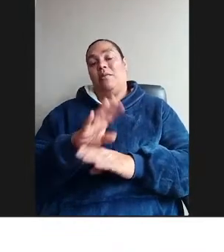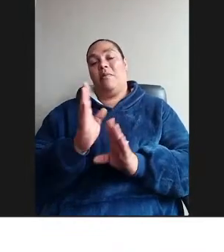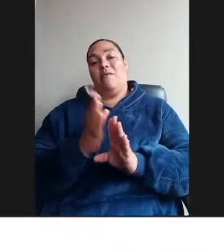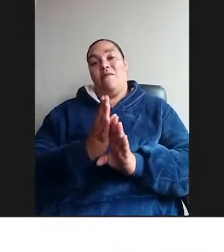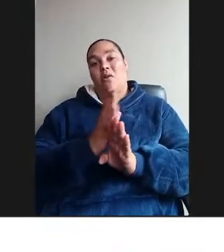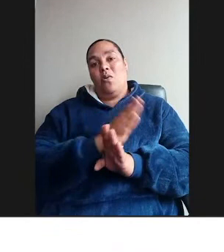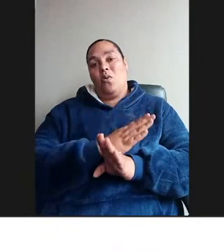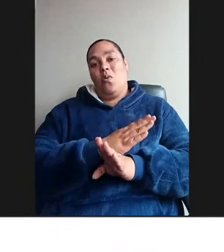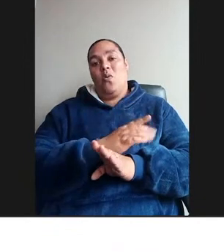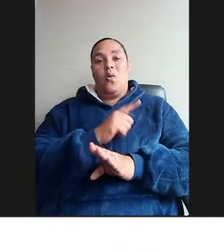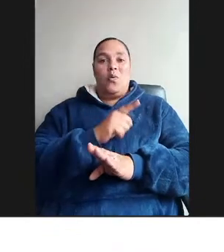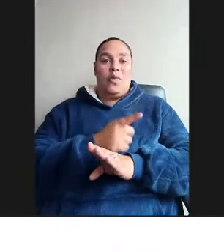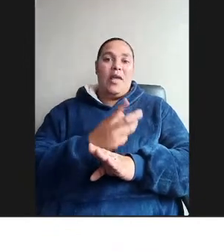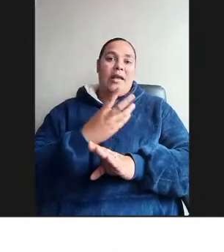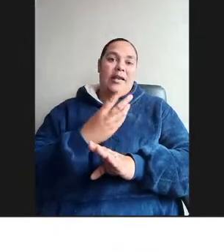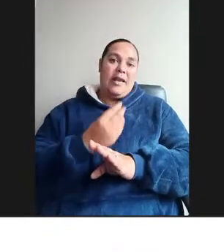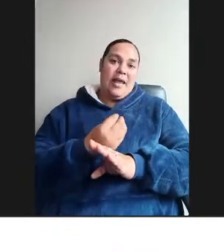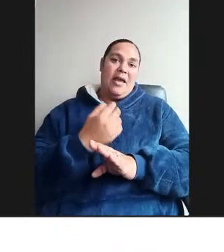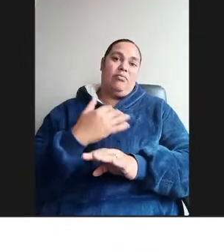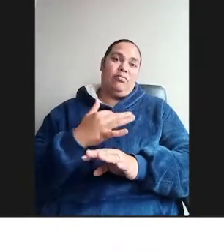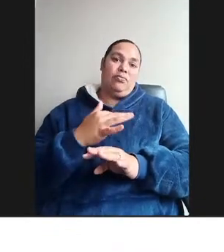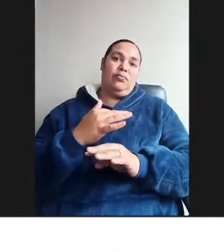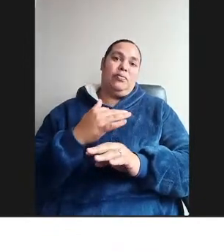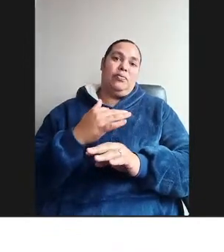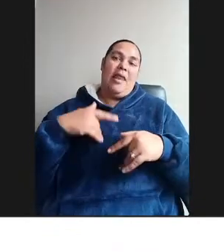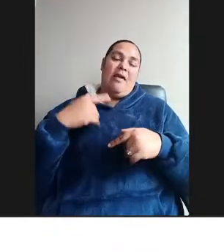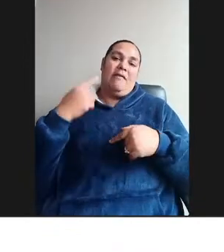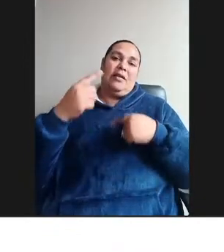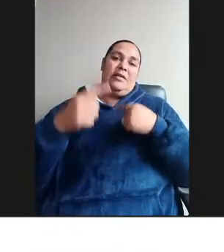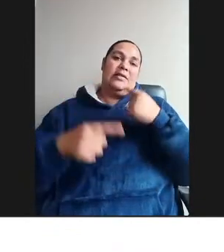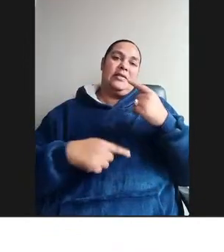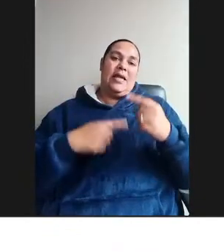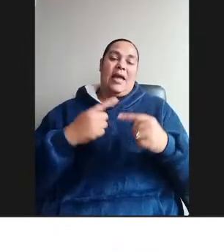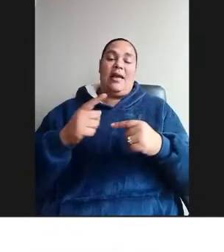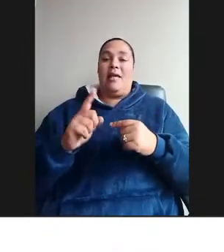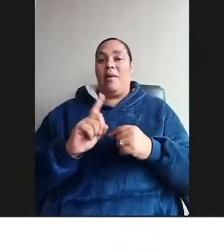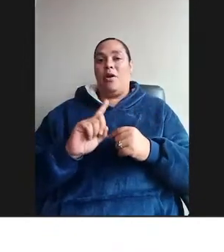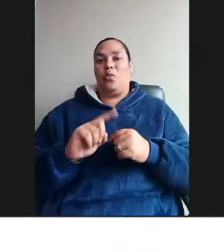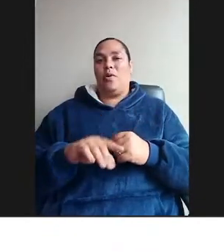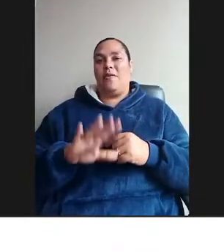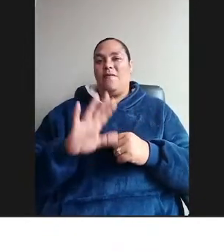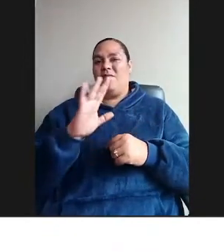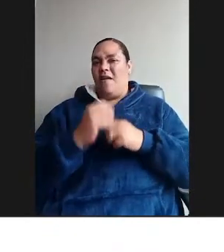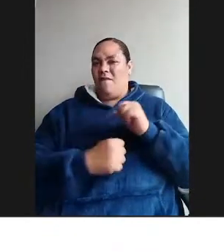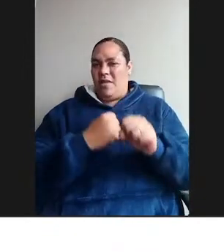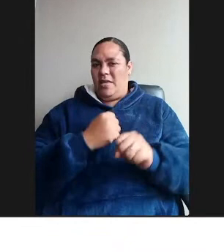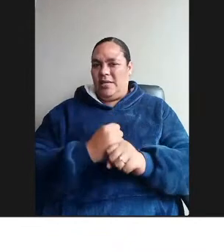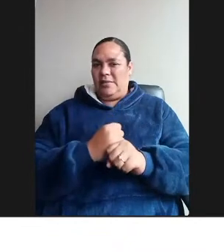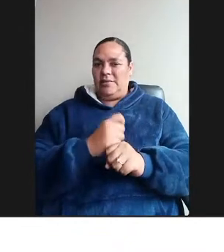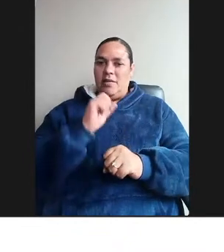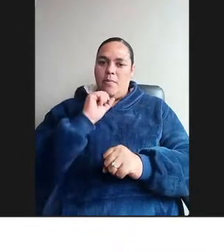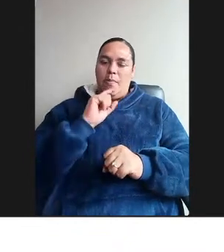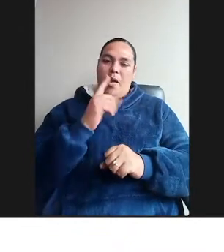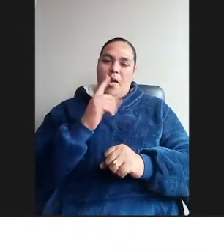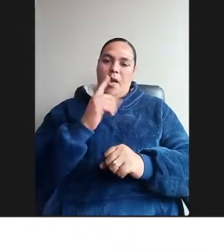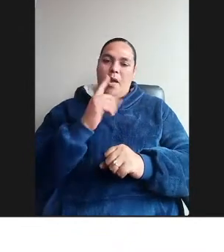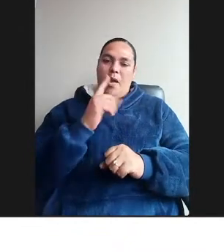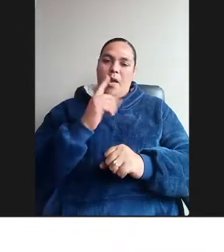had, I think, the life cycle of about 5 years when it landed in Human